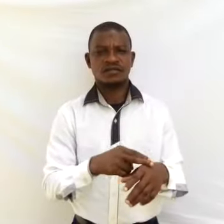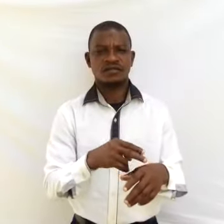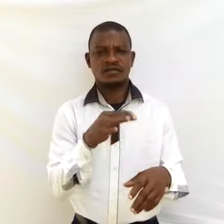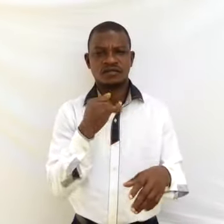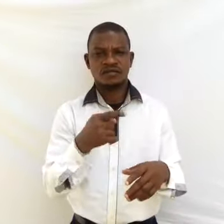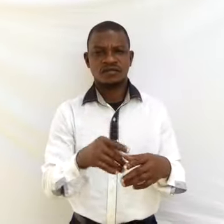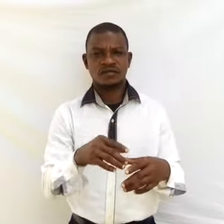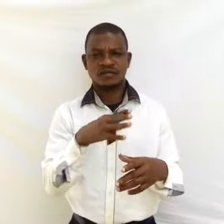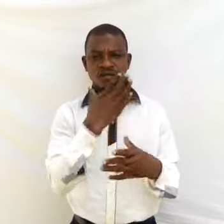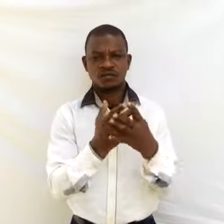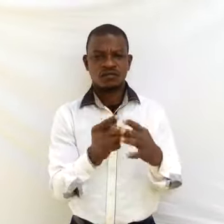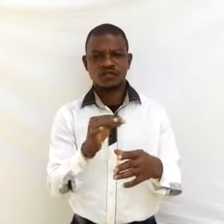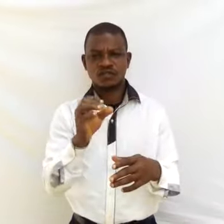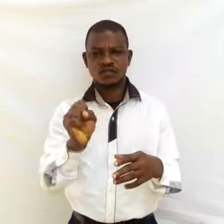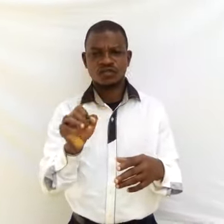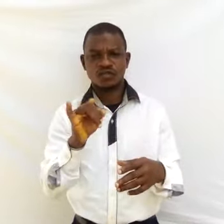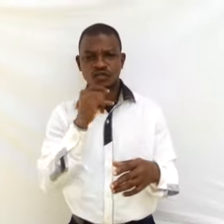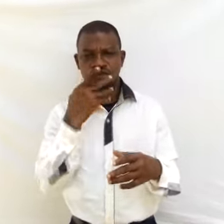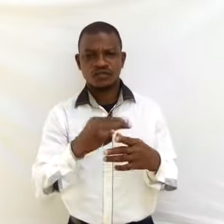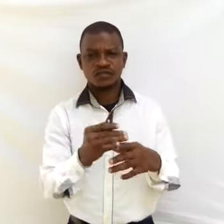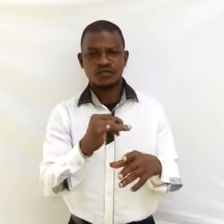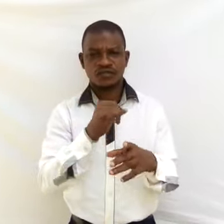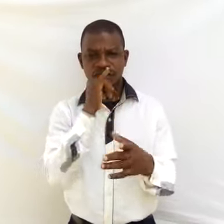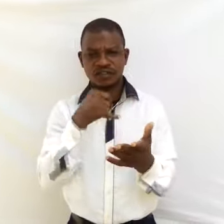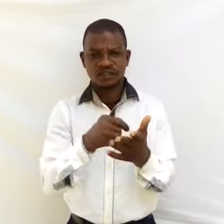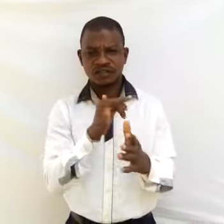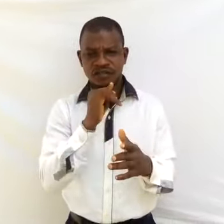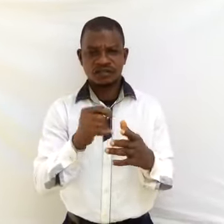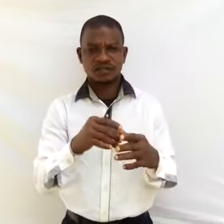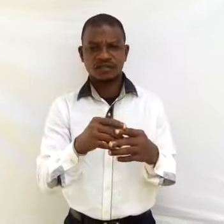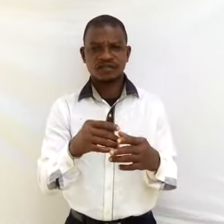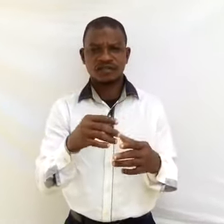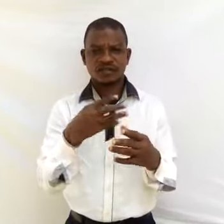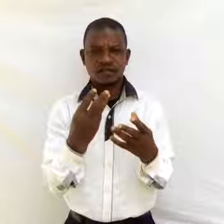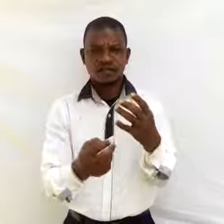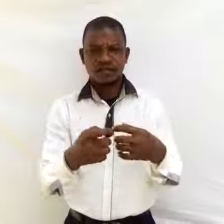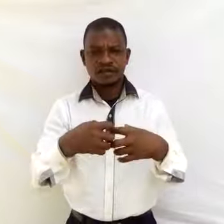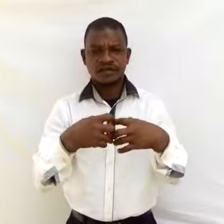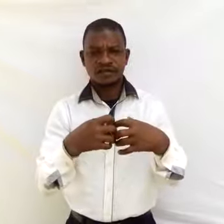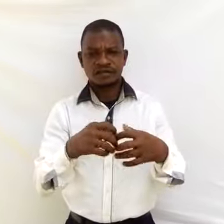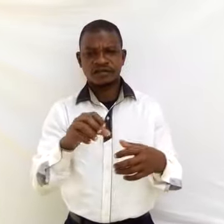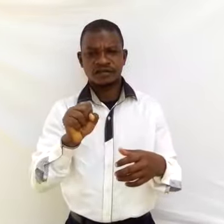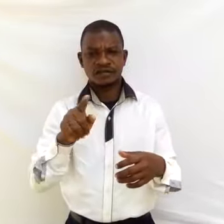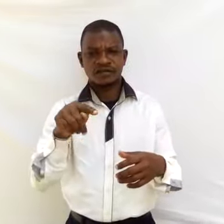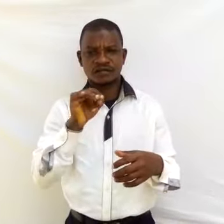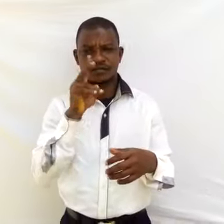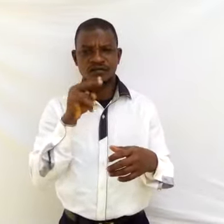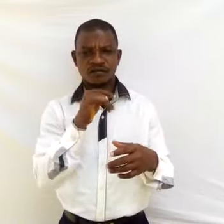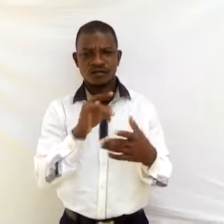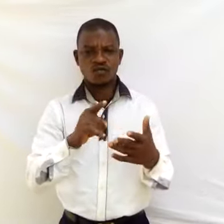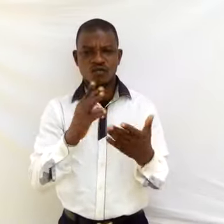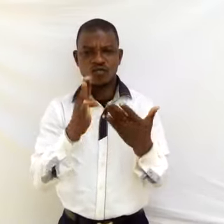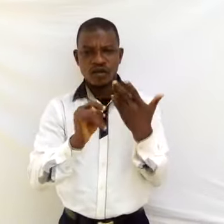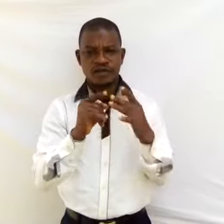source of it is electric stove in the analogy, while in nature it is the